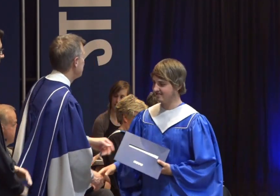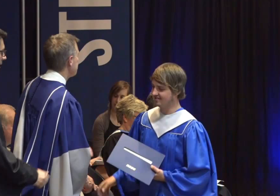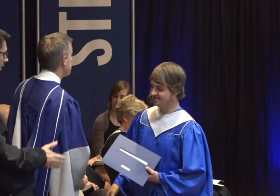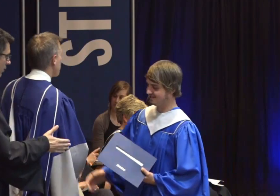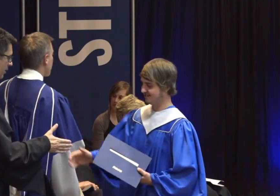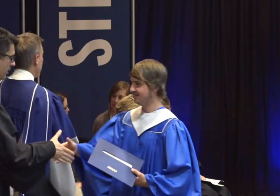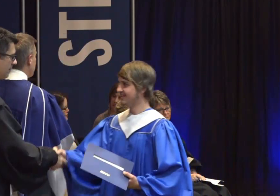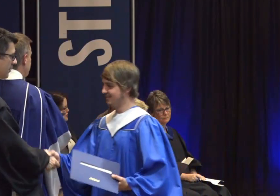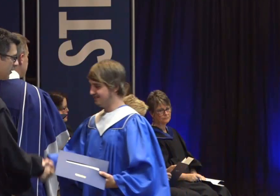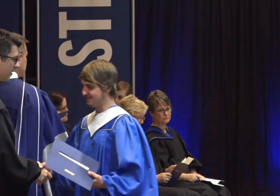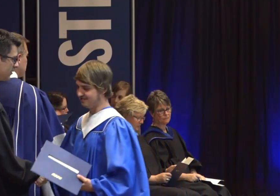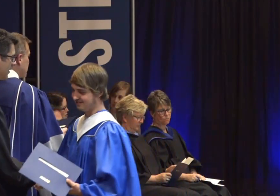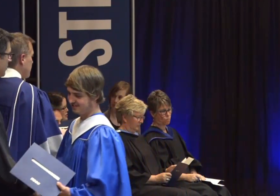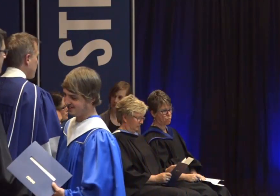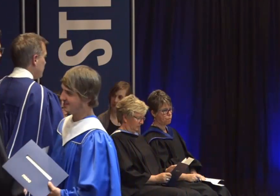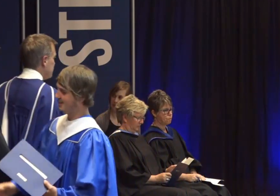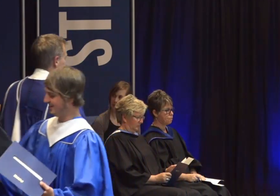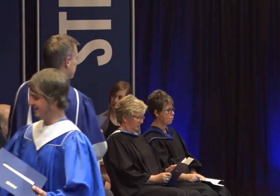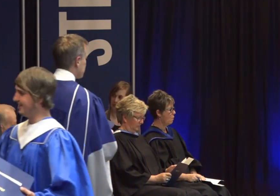Craig Sperry.